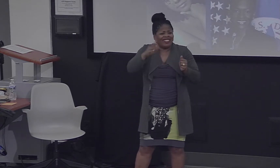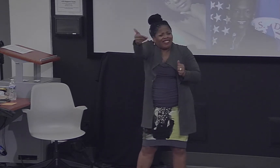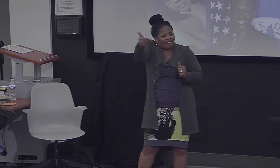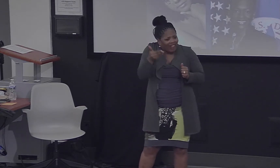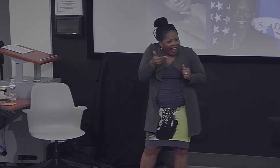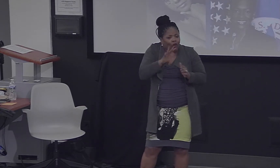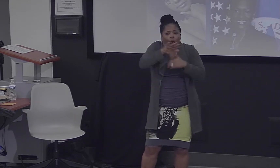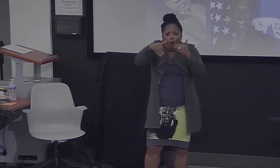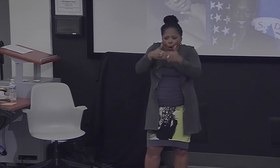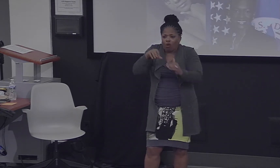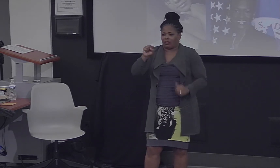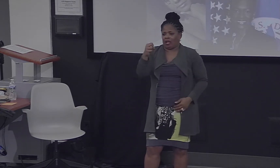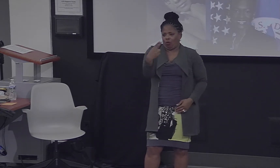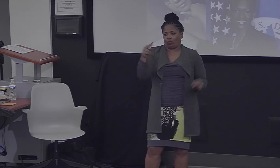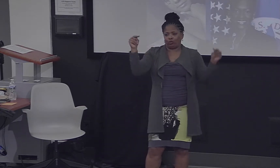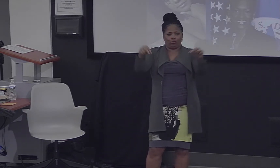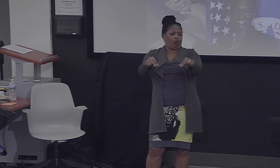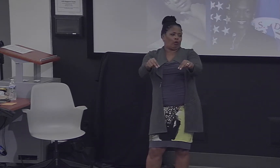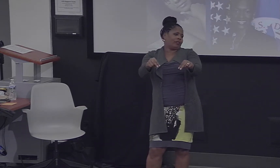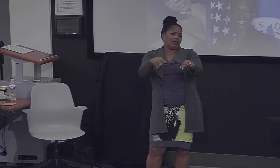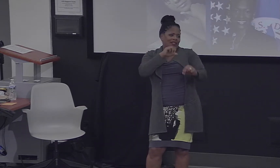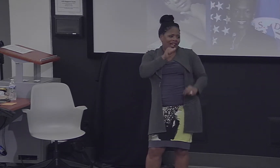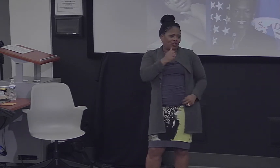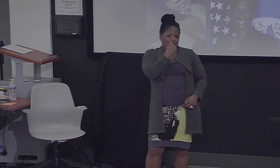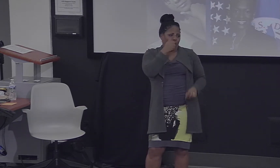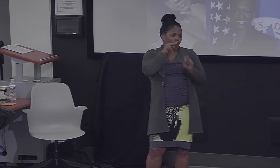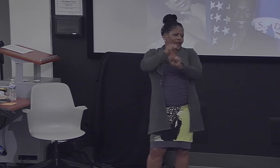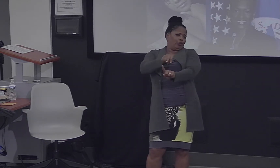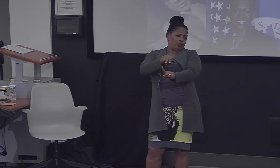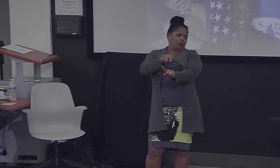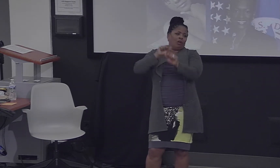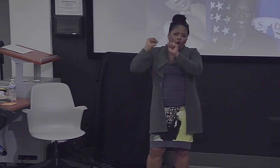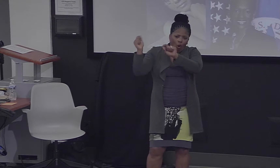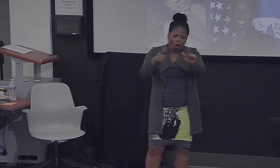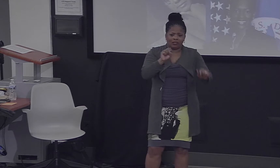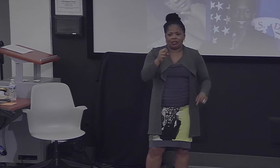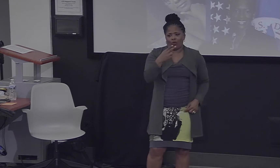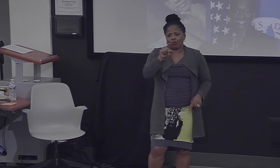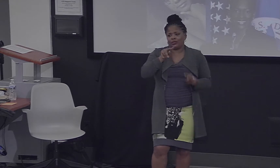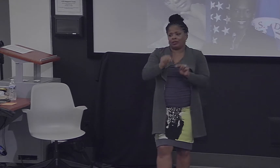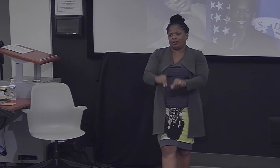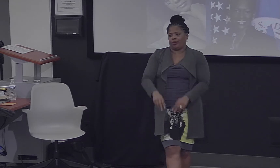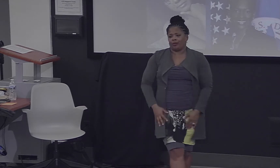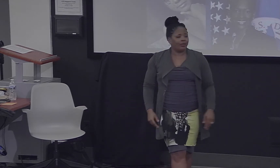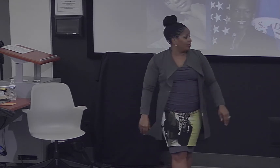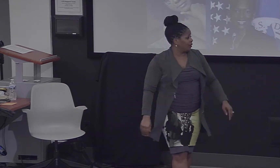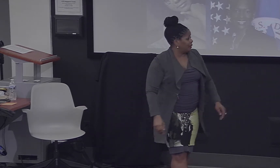together that affect the actual scheduling? So it's engaging with all of the stakeholders and getting everyone's view.